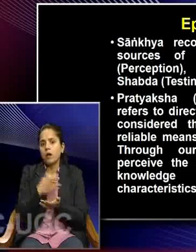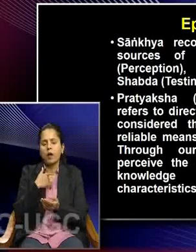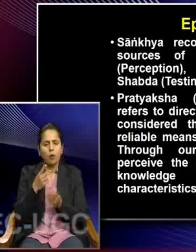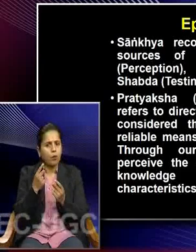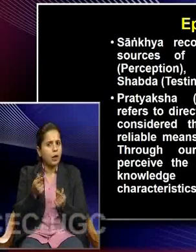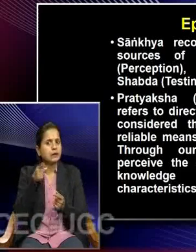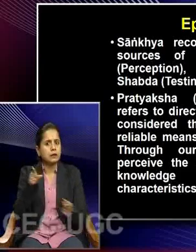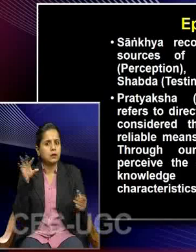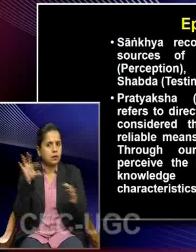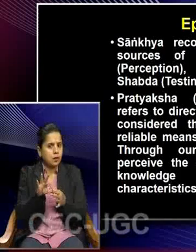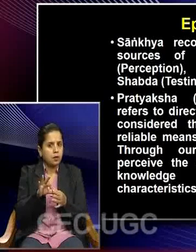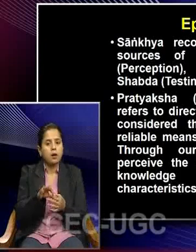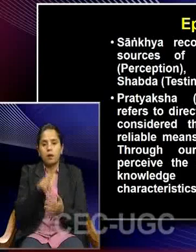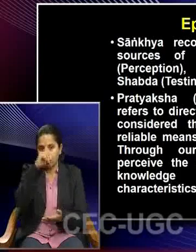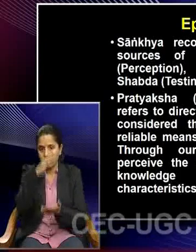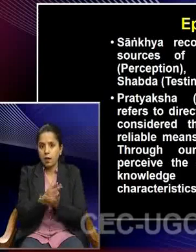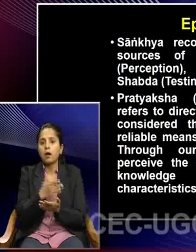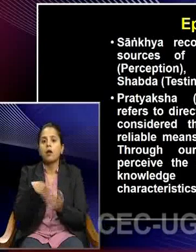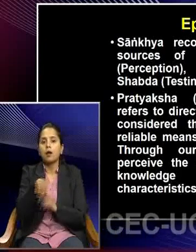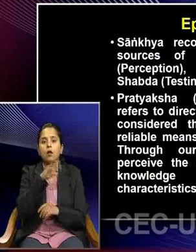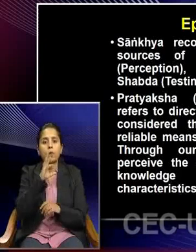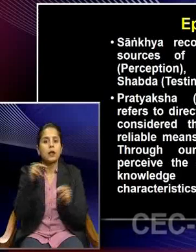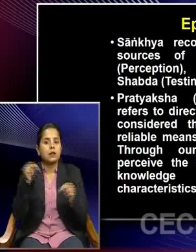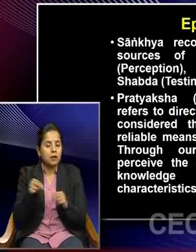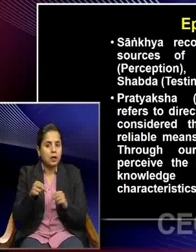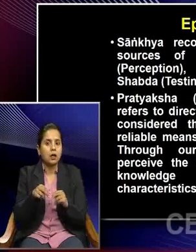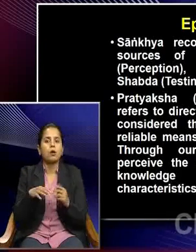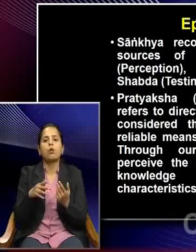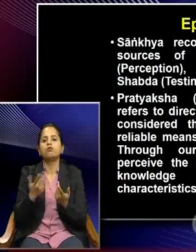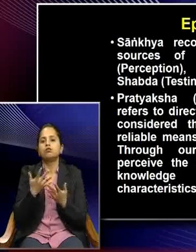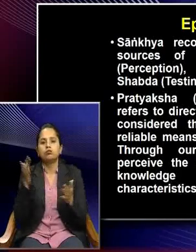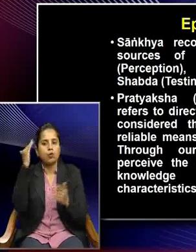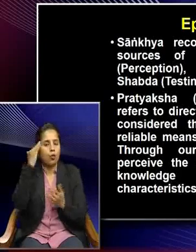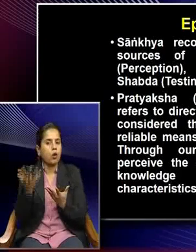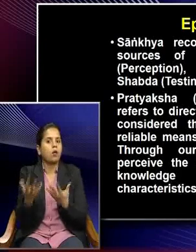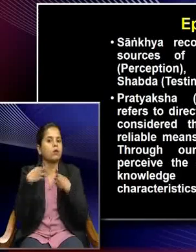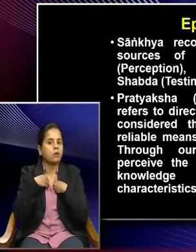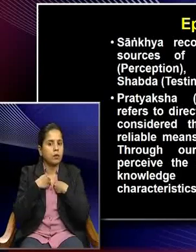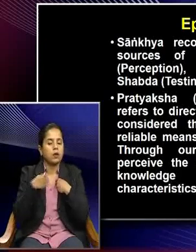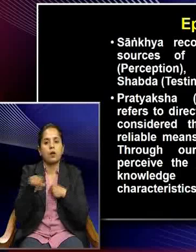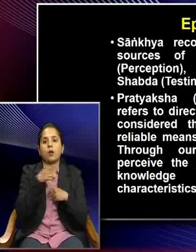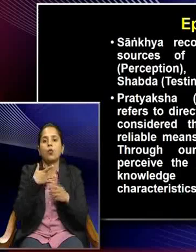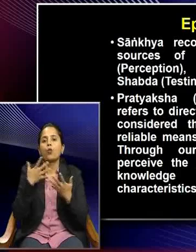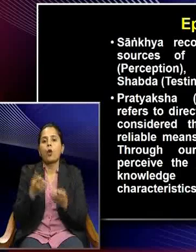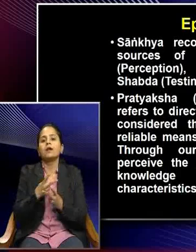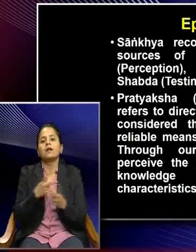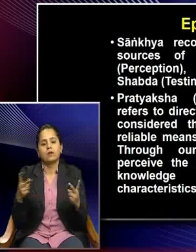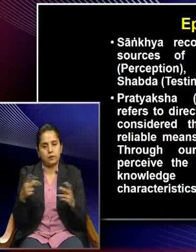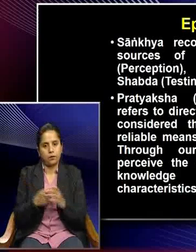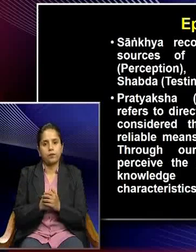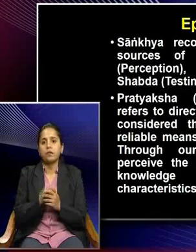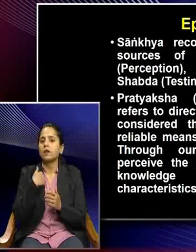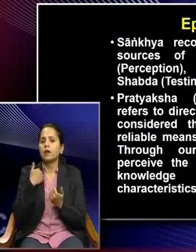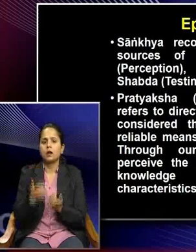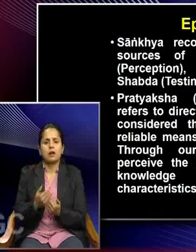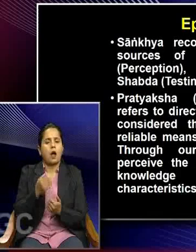immediate and reliable means of acquiring knowledge through our senses. So we